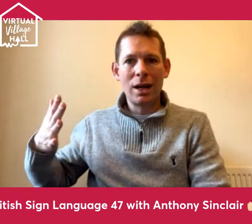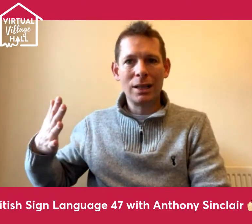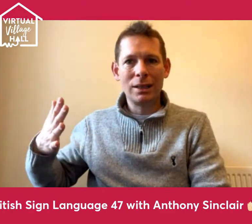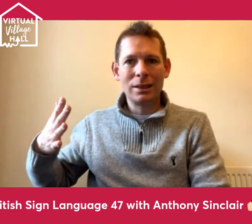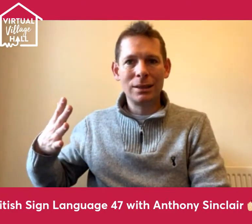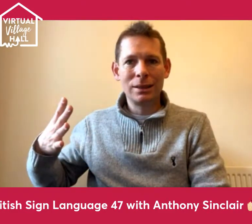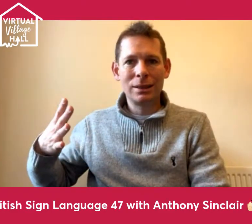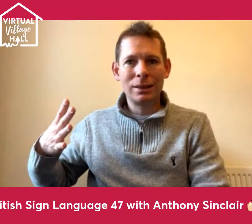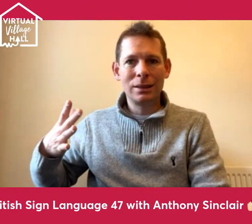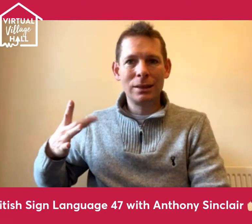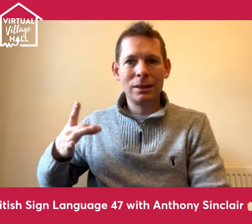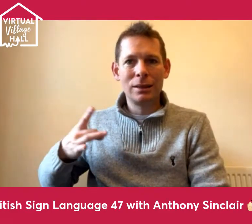white,